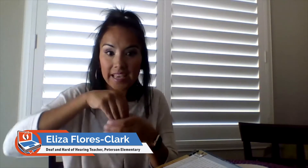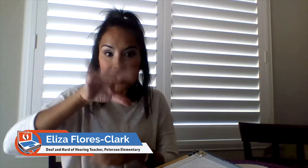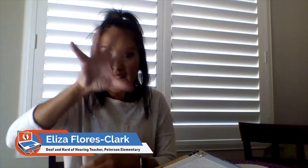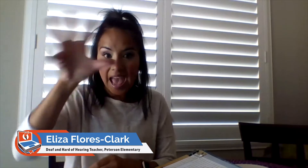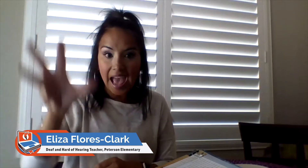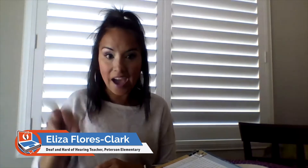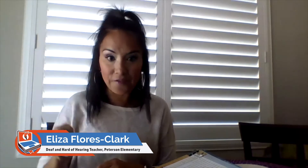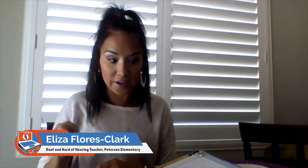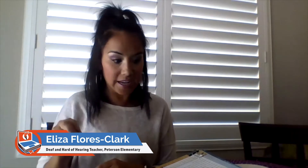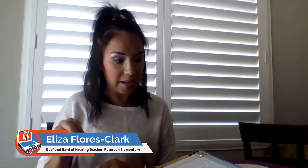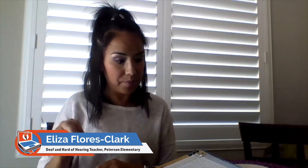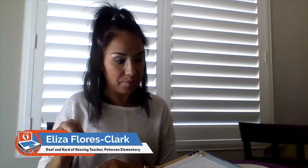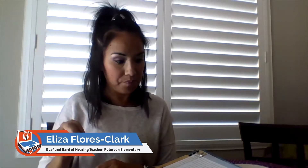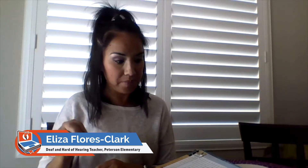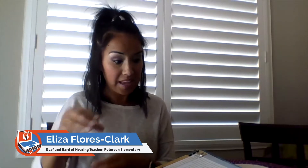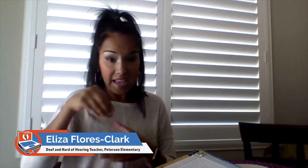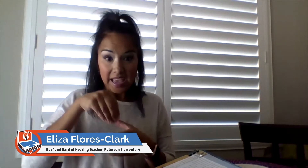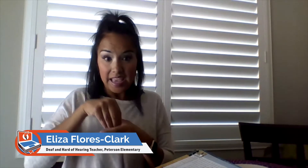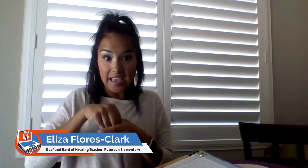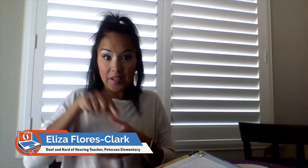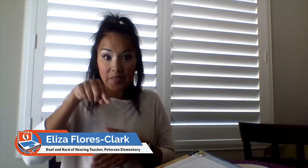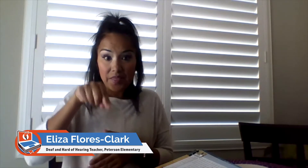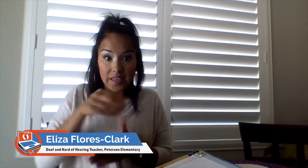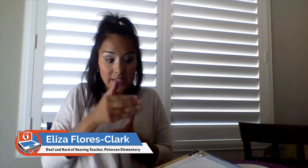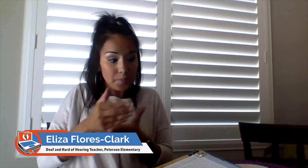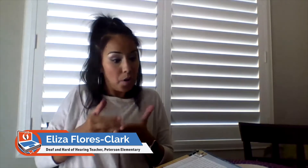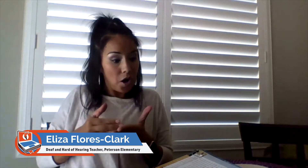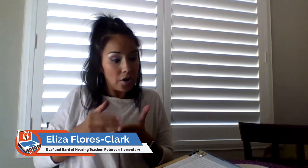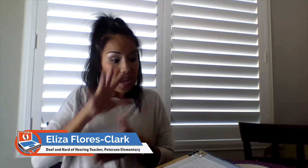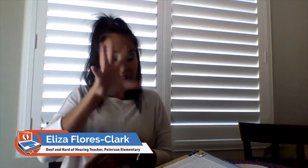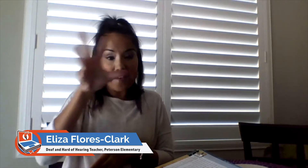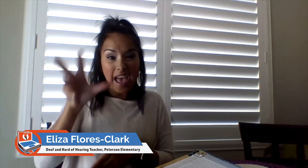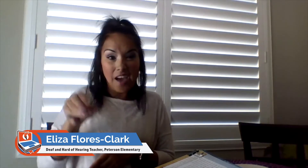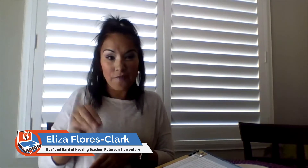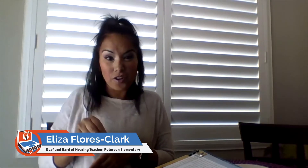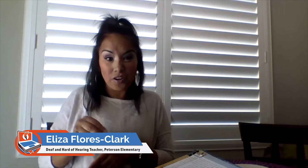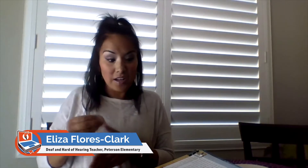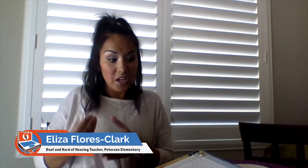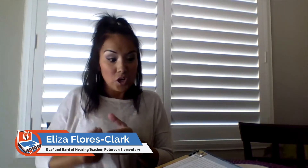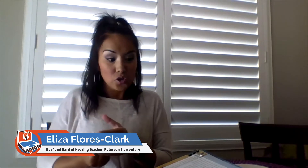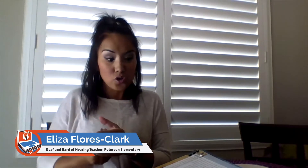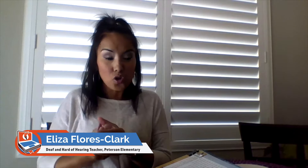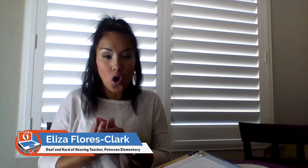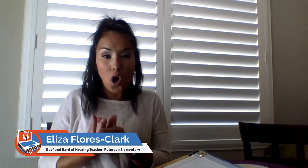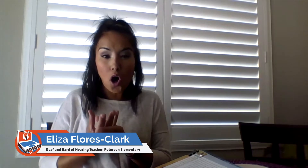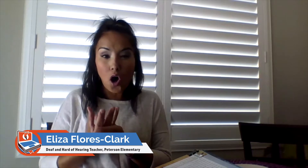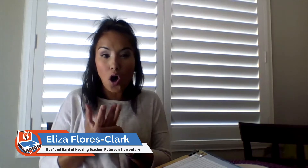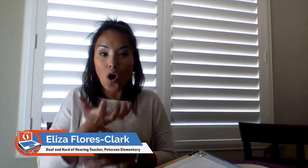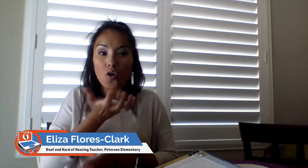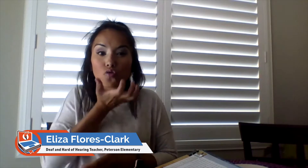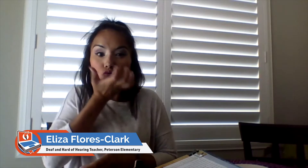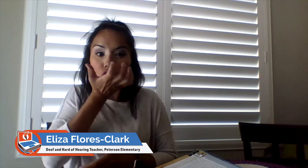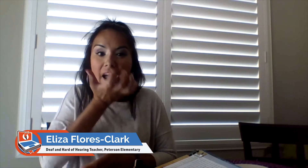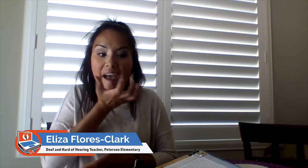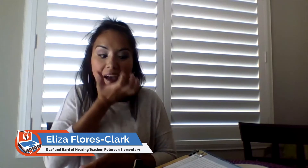in Africa. In this part of Africa, tall